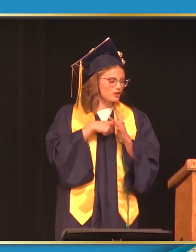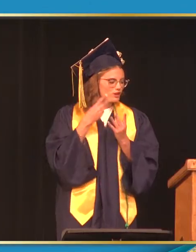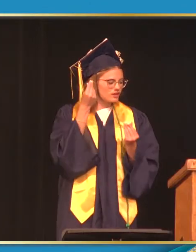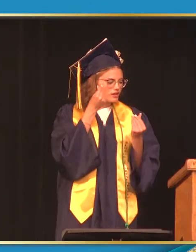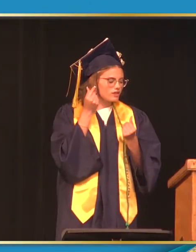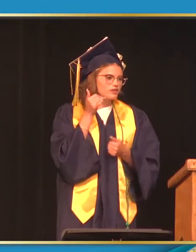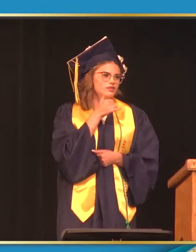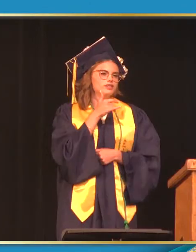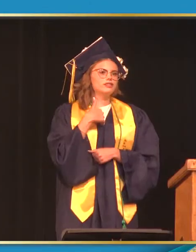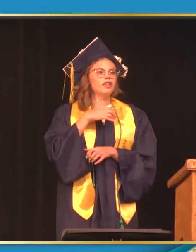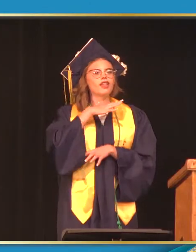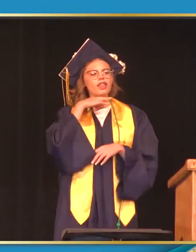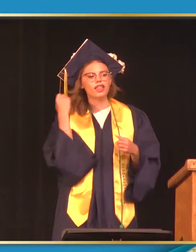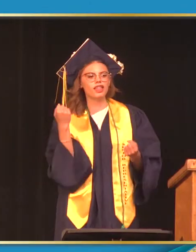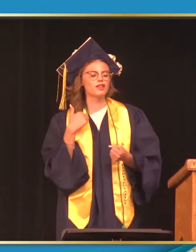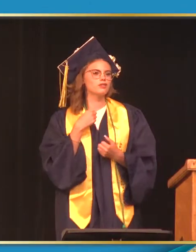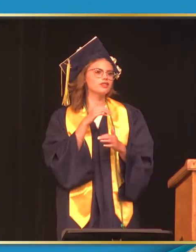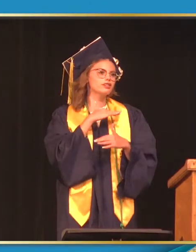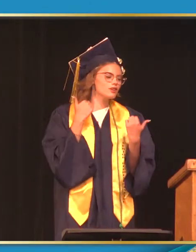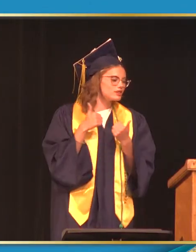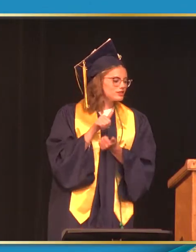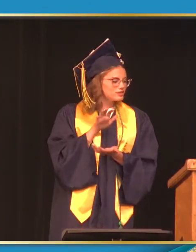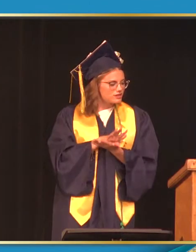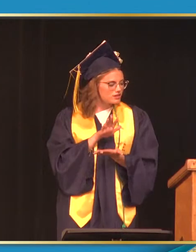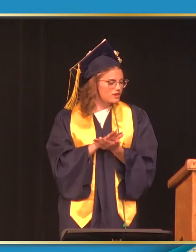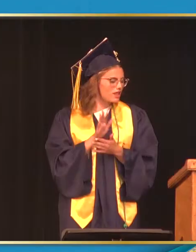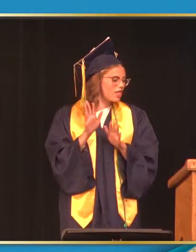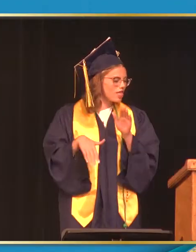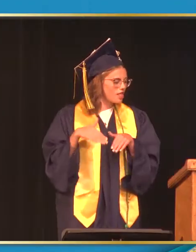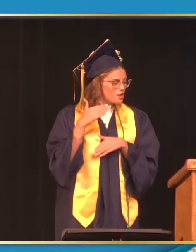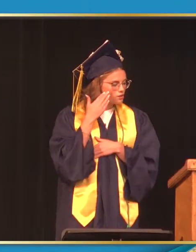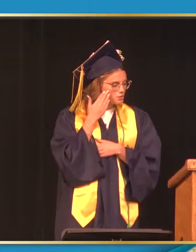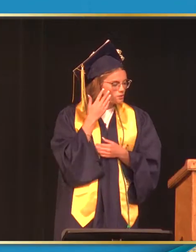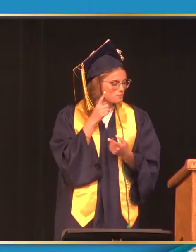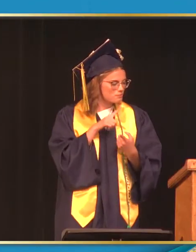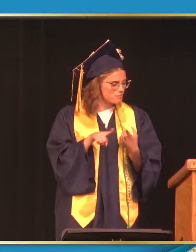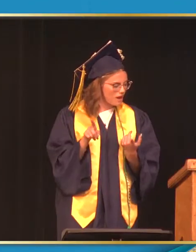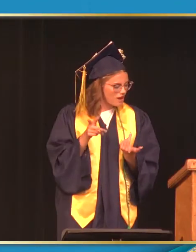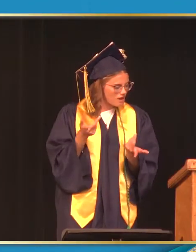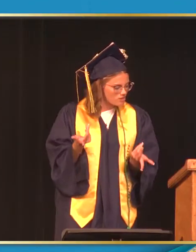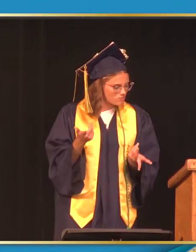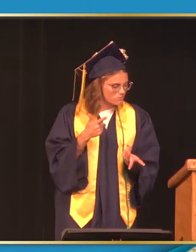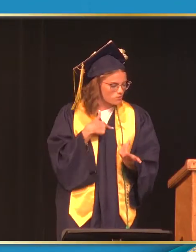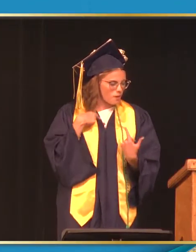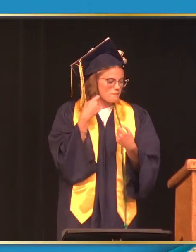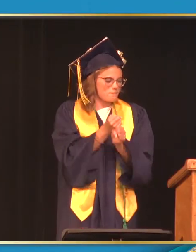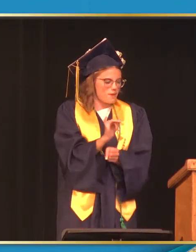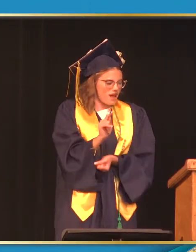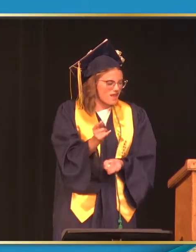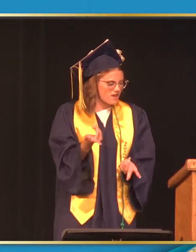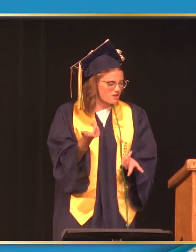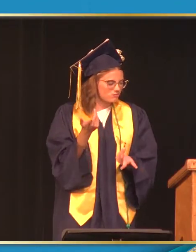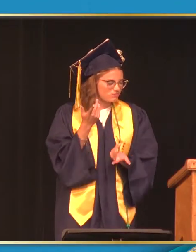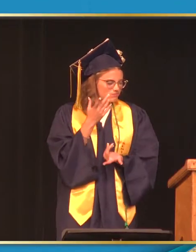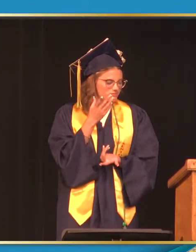senioritis, where we started feeling like, ugh, enough already, it's almost over, but we made